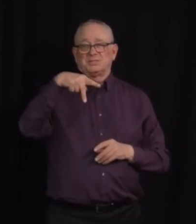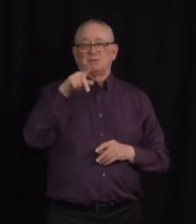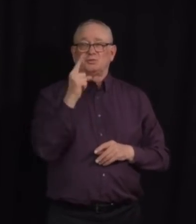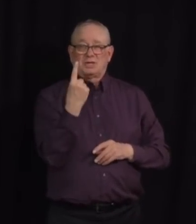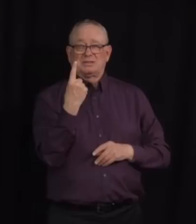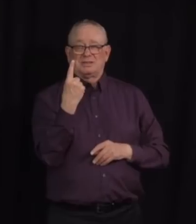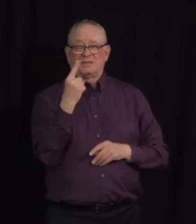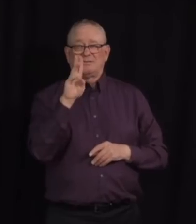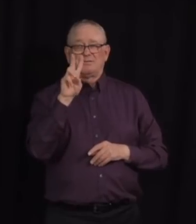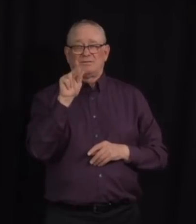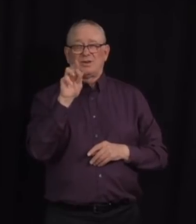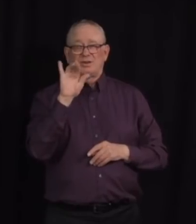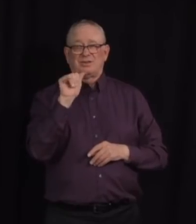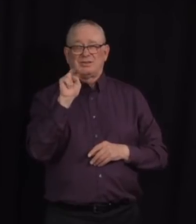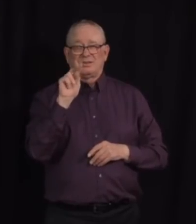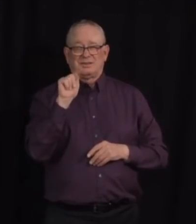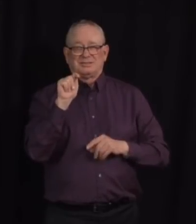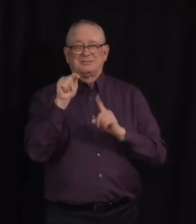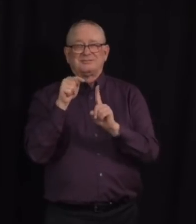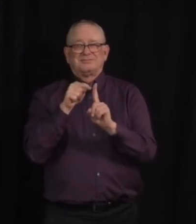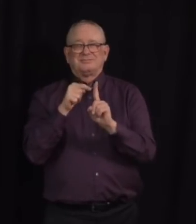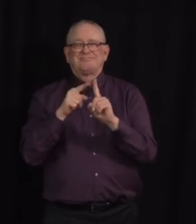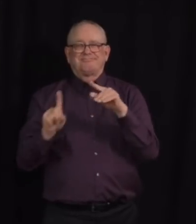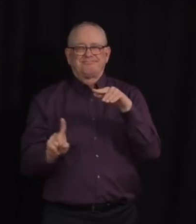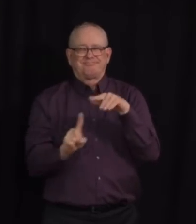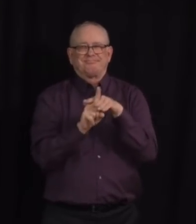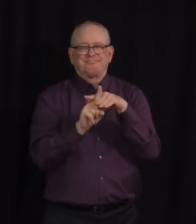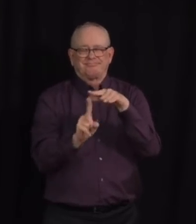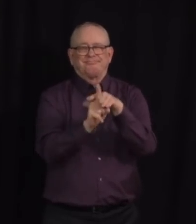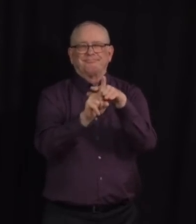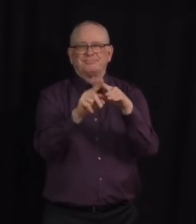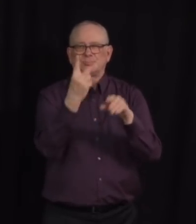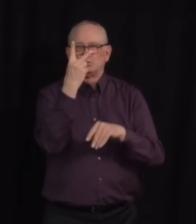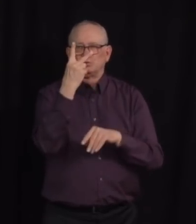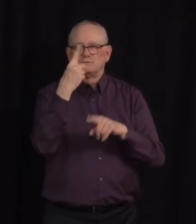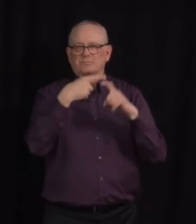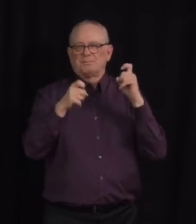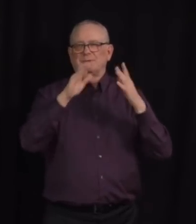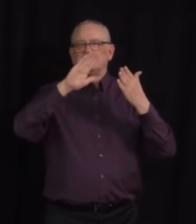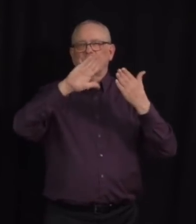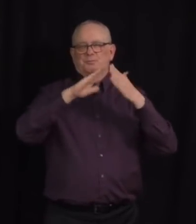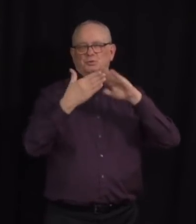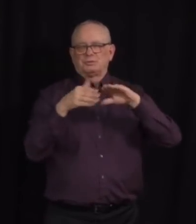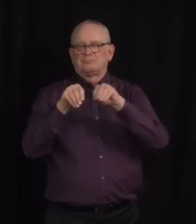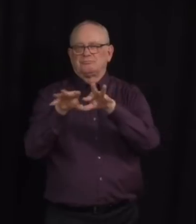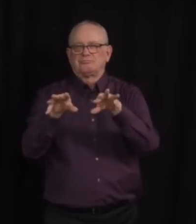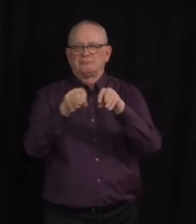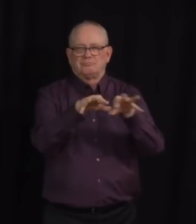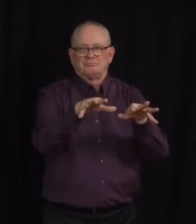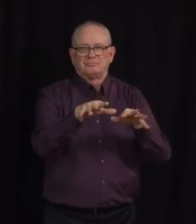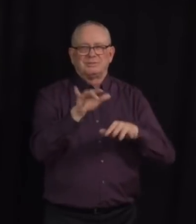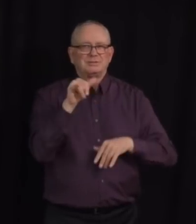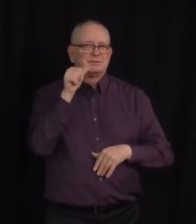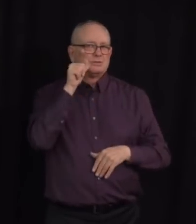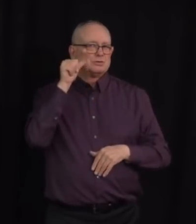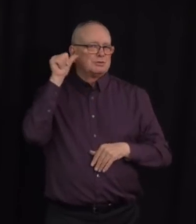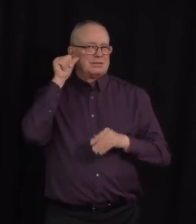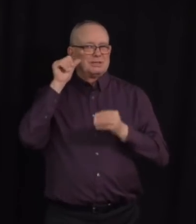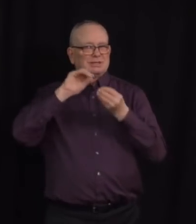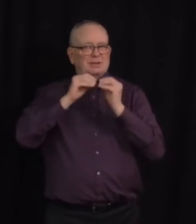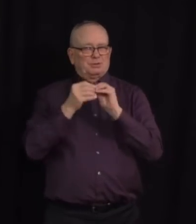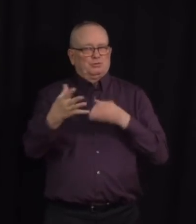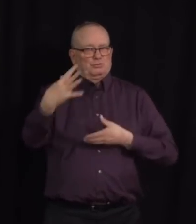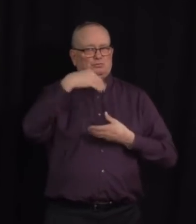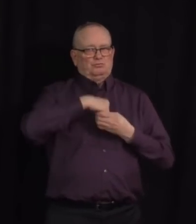variant, which were among those reported yesterday. Follow-up is ongoing to prevent further spread. Looking